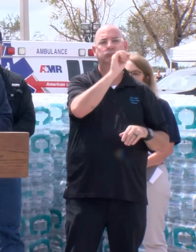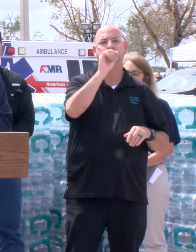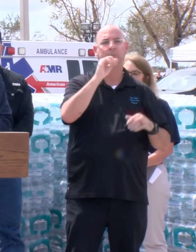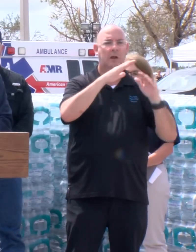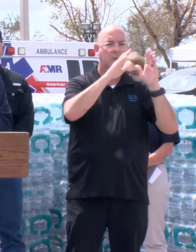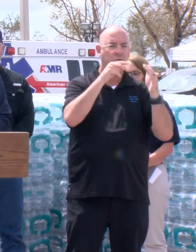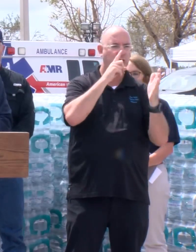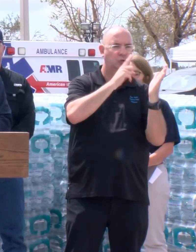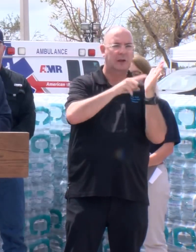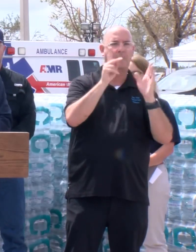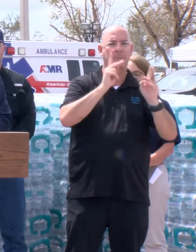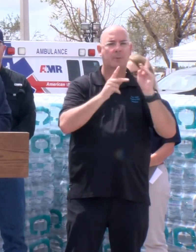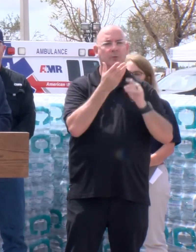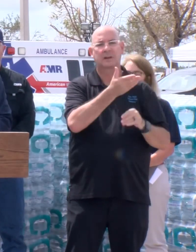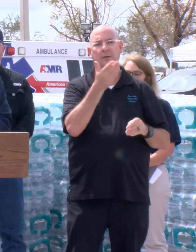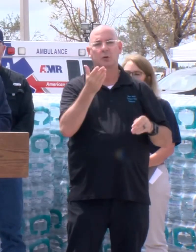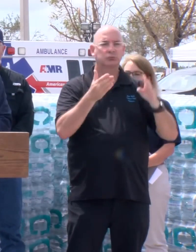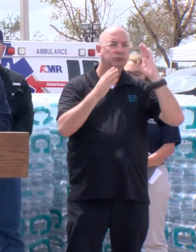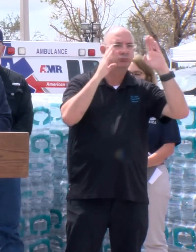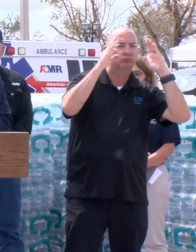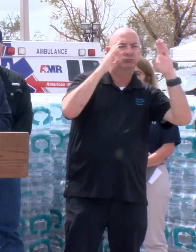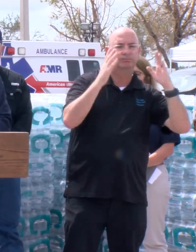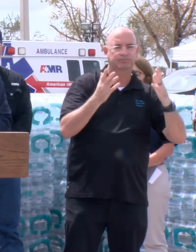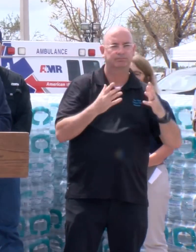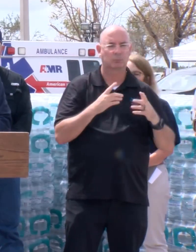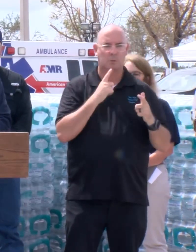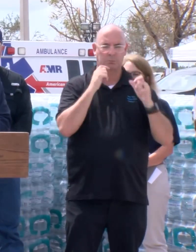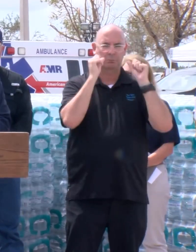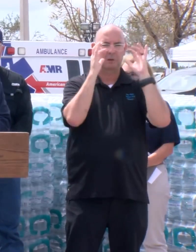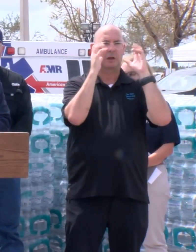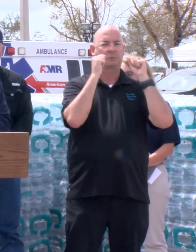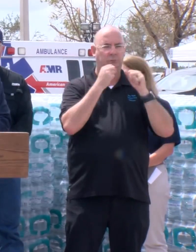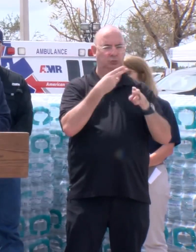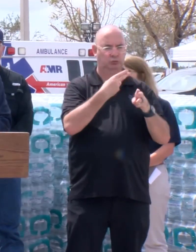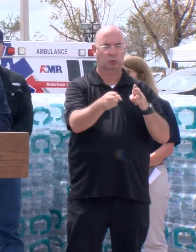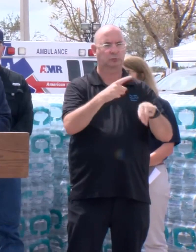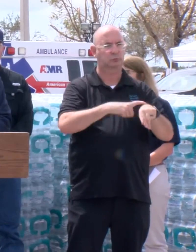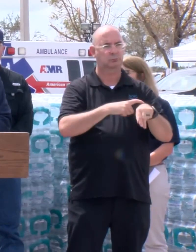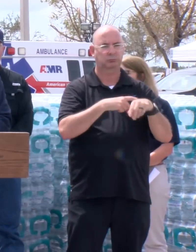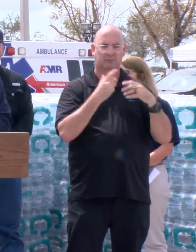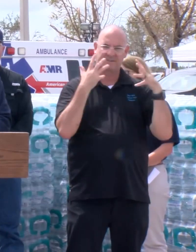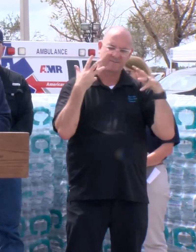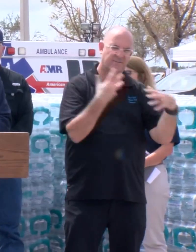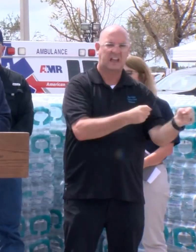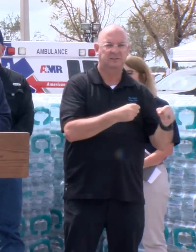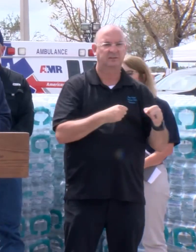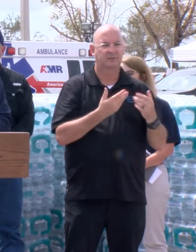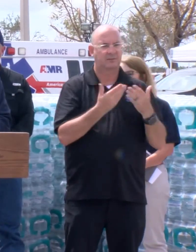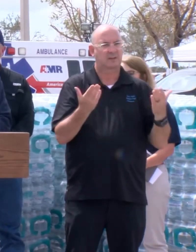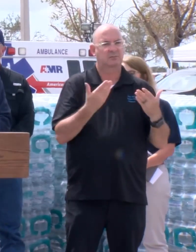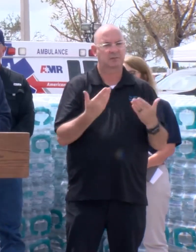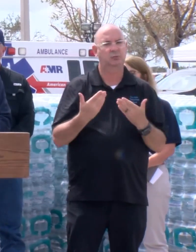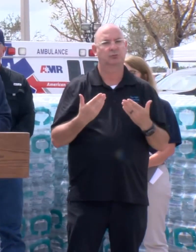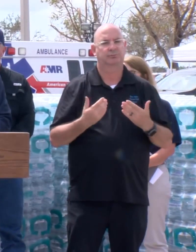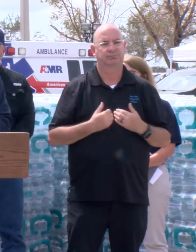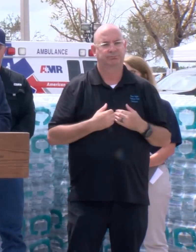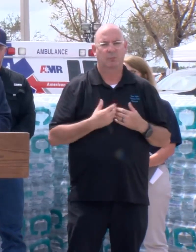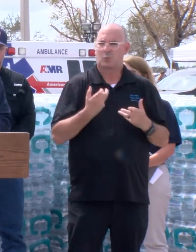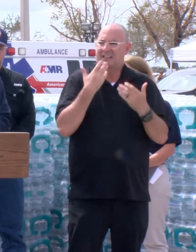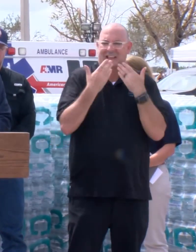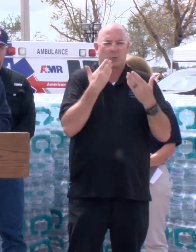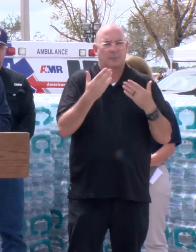over really a relatively short period of time, because we had a lot of massive resources. So I want to thank everybody that's been involved. Local